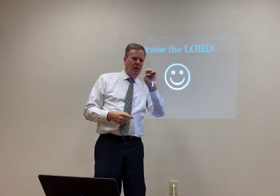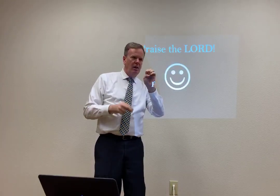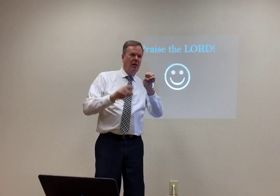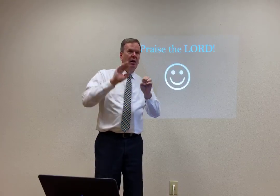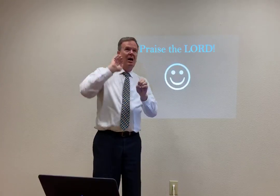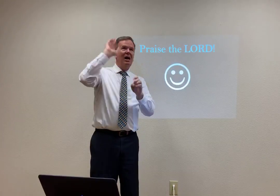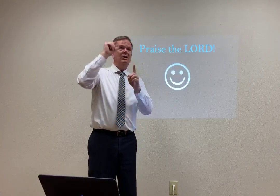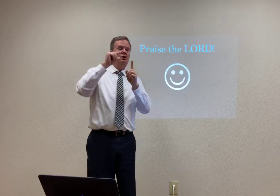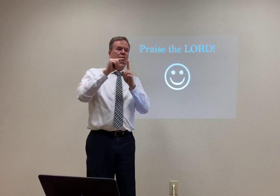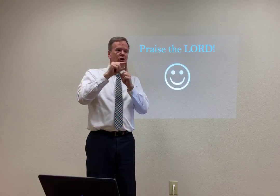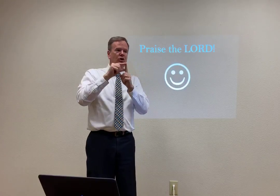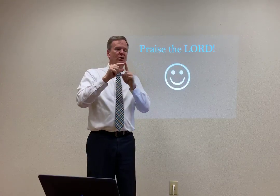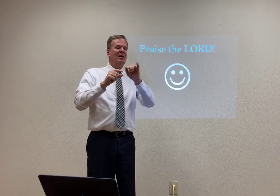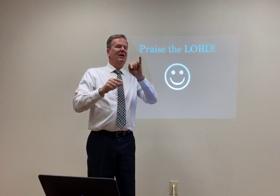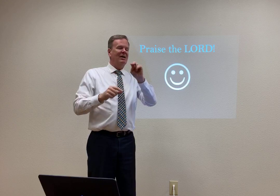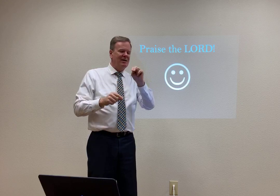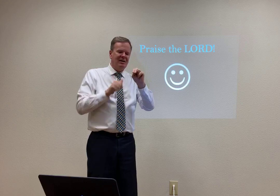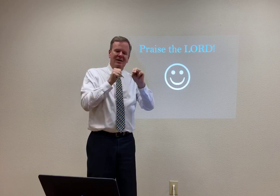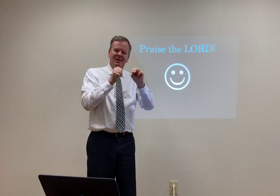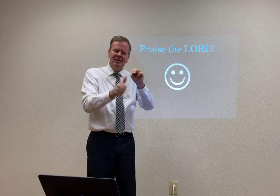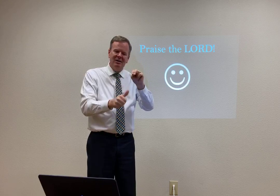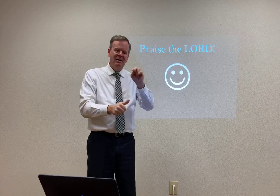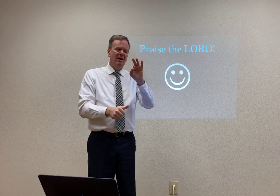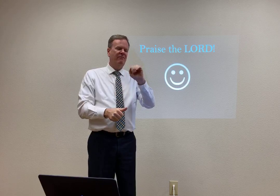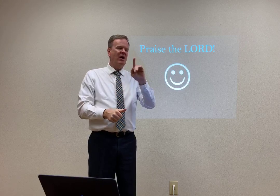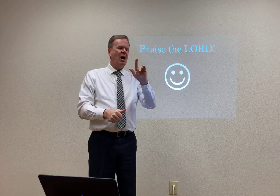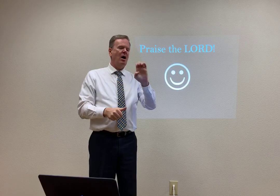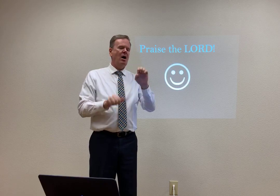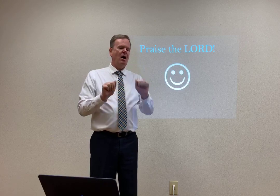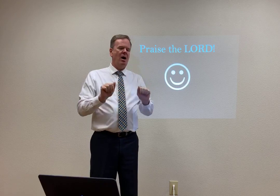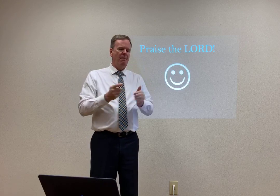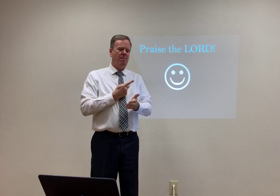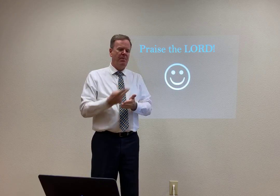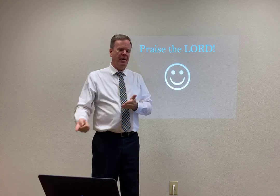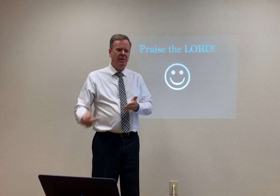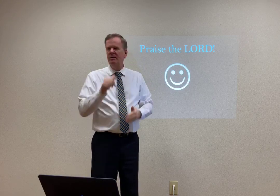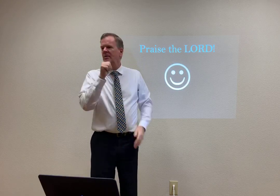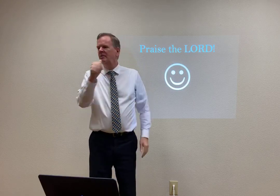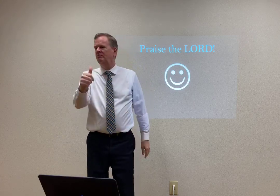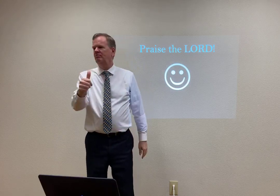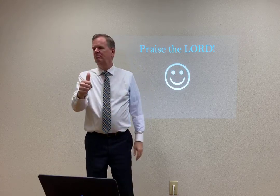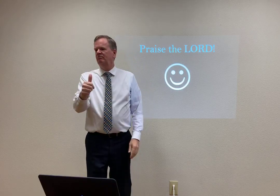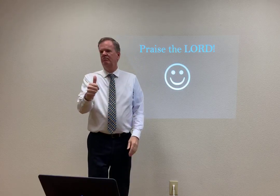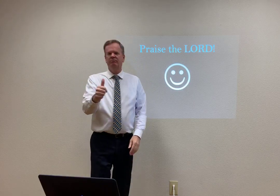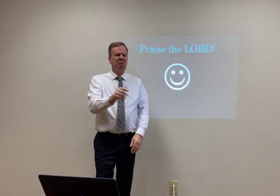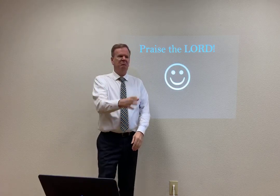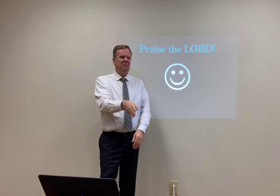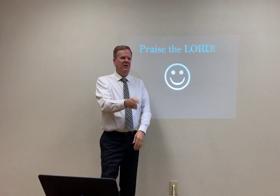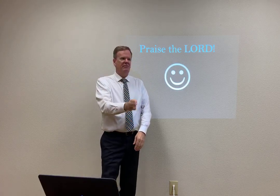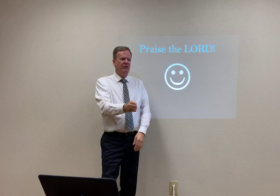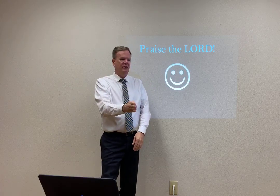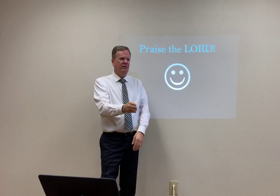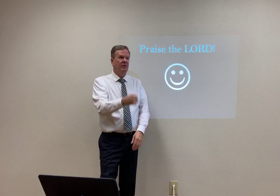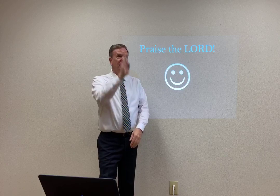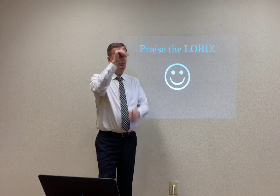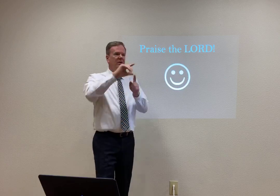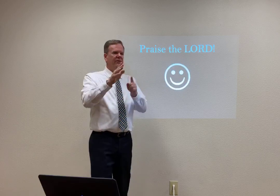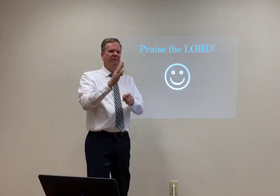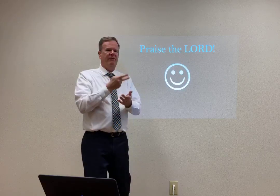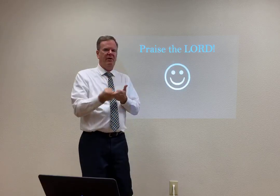infallible. God's word is infallible. In being not, fallible means able to fail. So he's not able to fail. It is infallible.